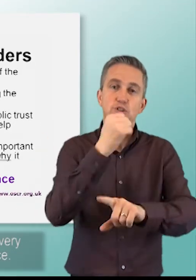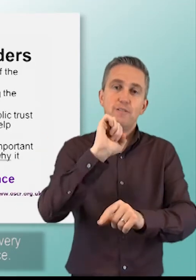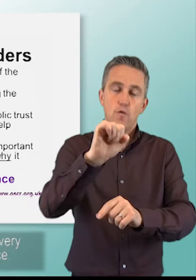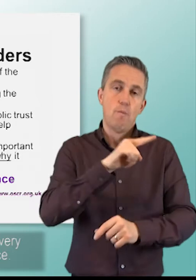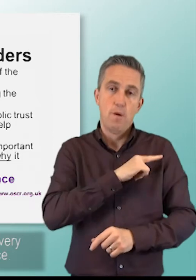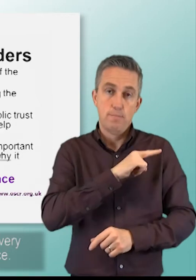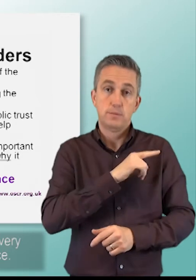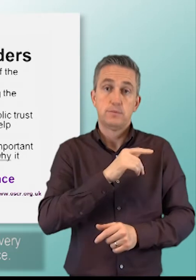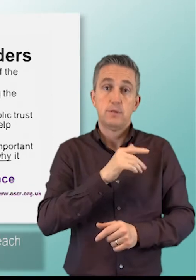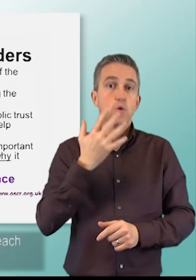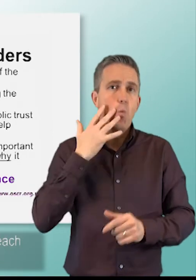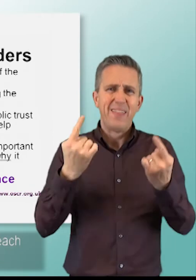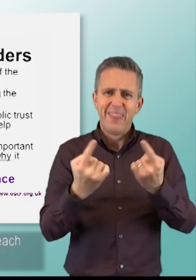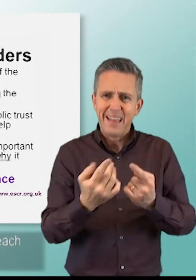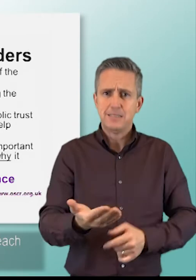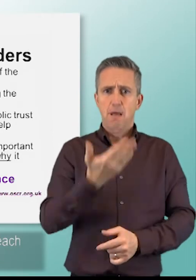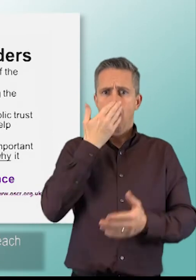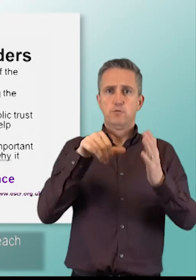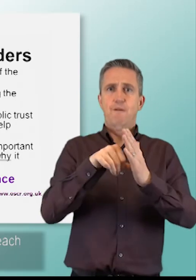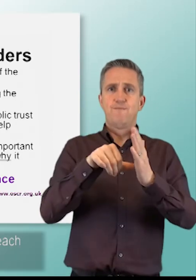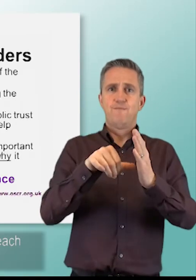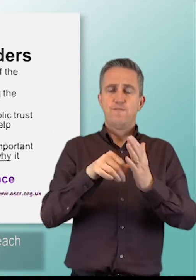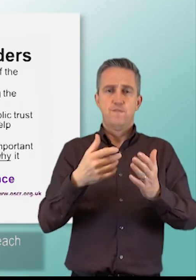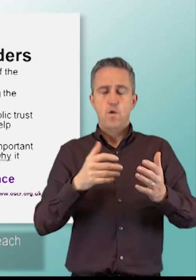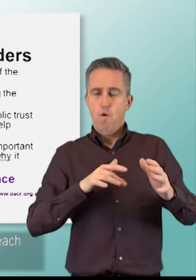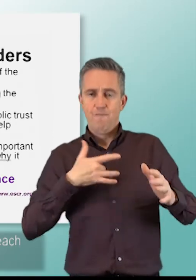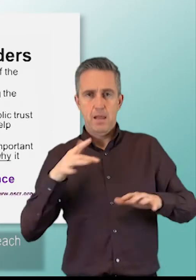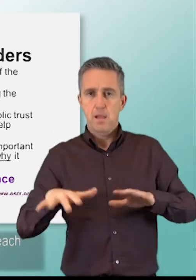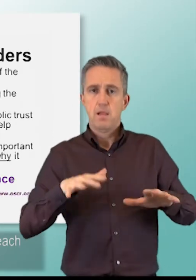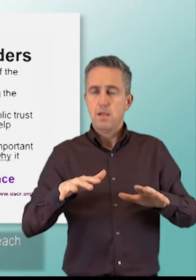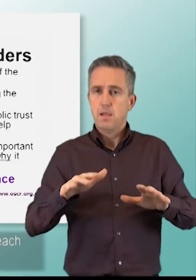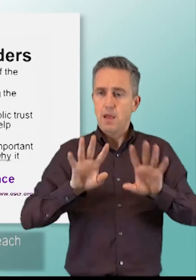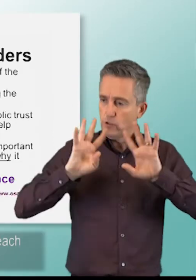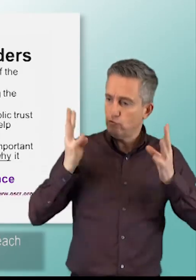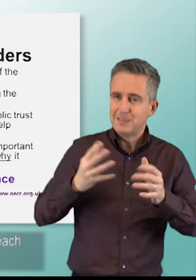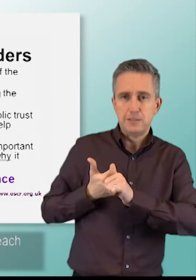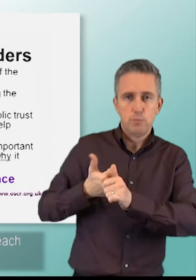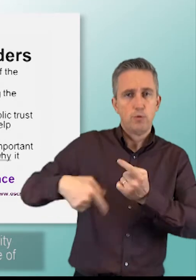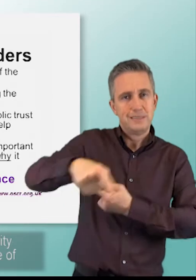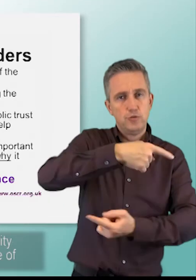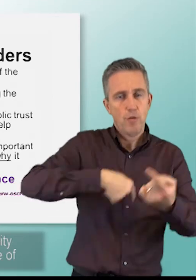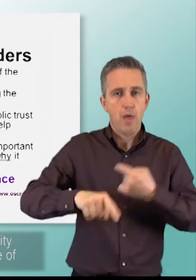the first place. So when times are tough, remember that and remind each other of that as well, I would suggest.